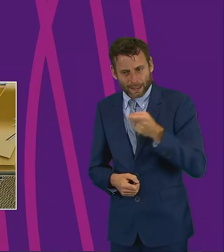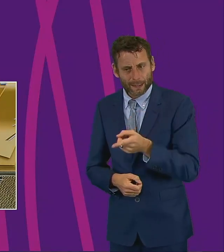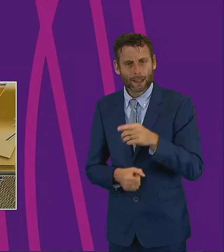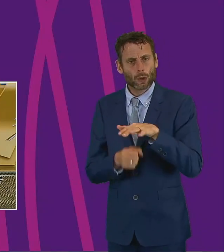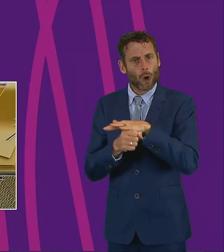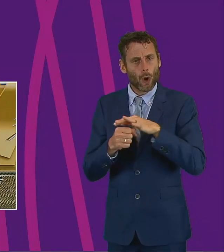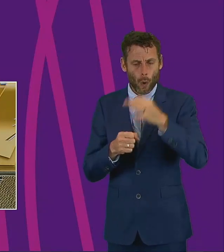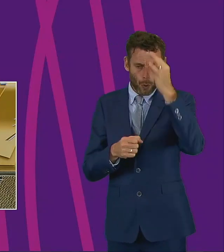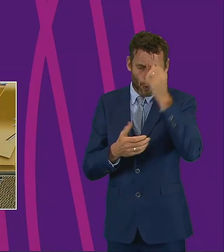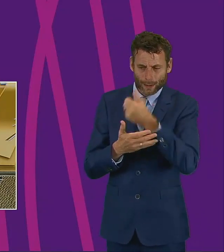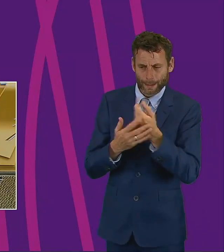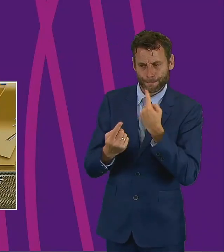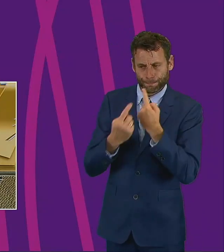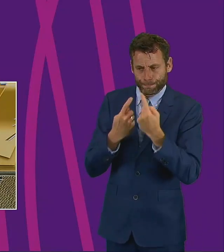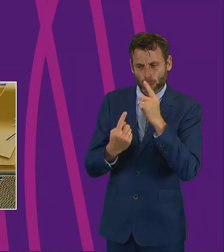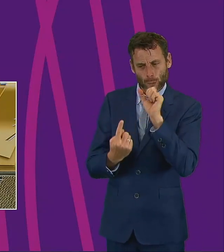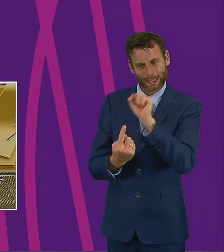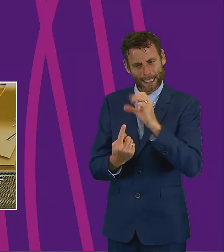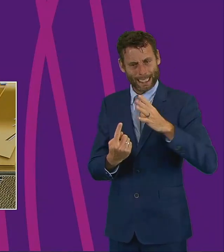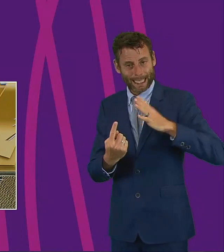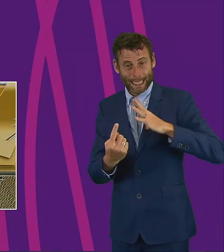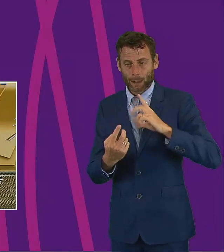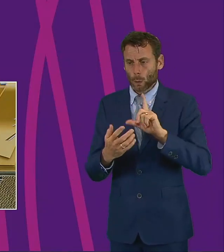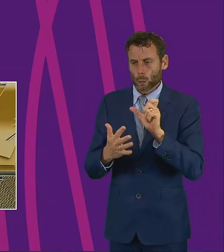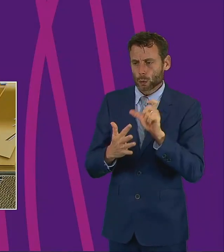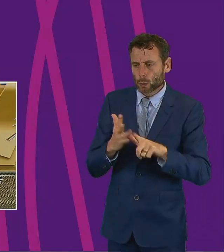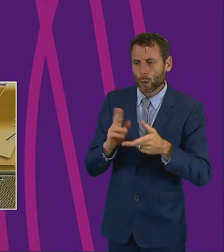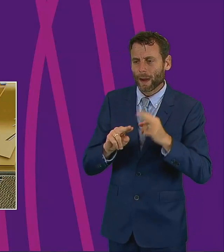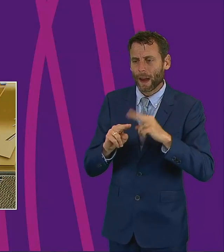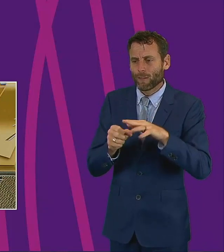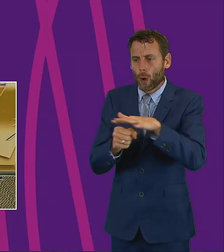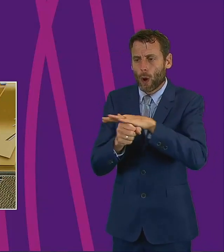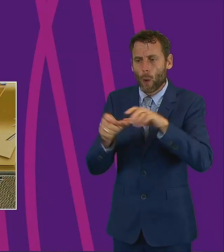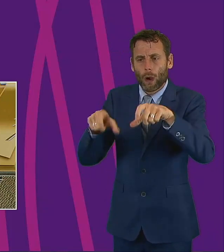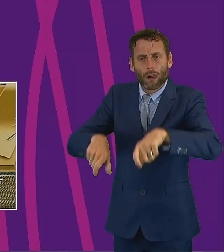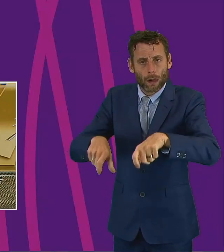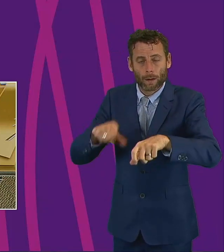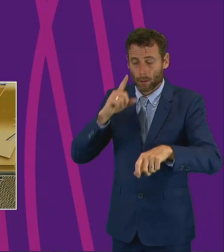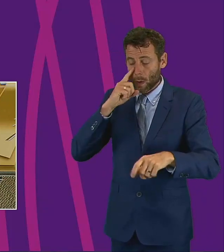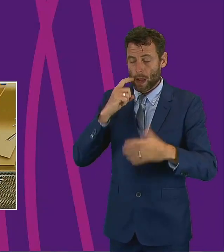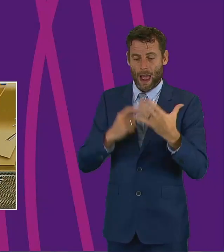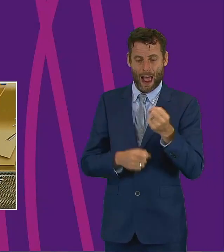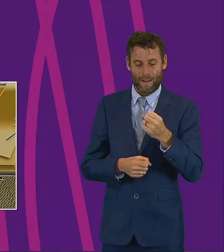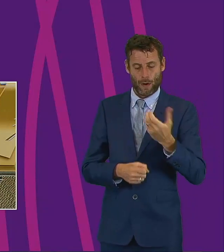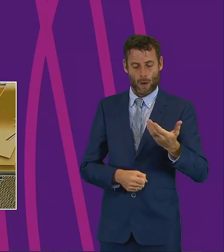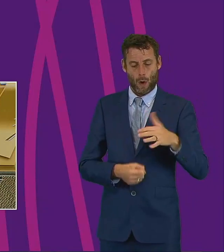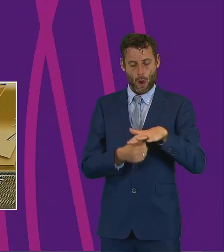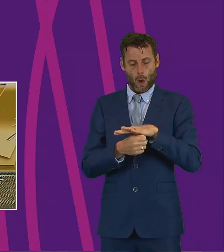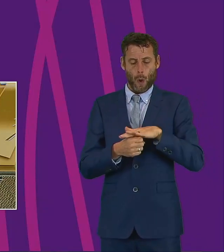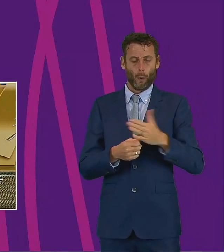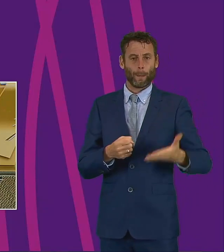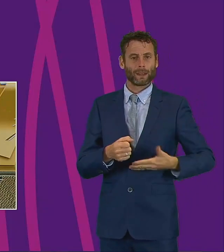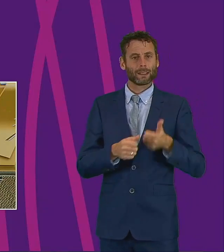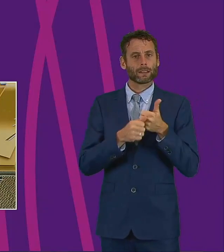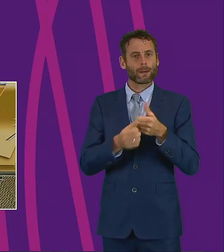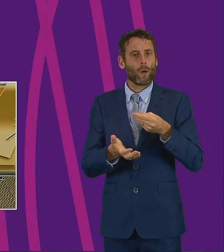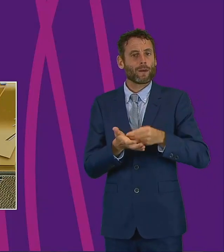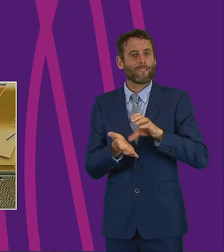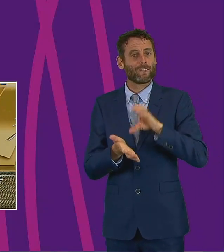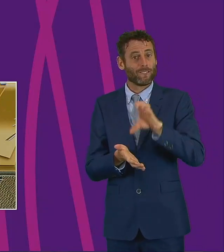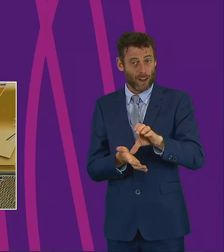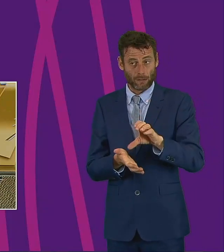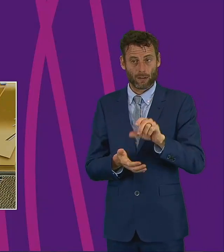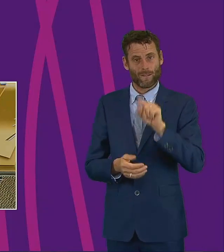the event of any local restrictions. We launched a support fund for local businesses affected by the measures introduced to contain the outbreak in